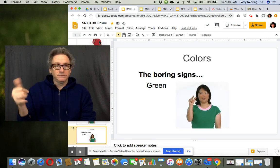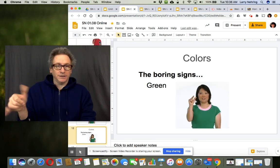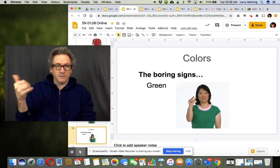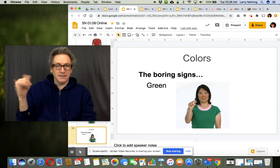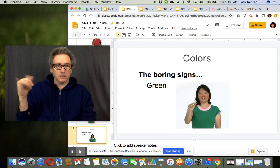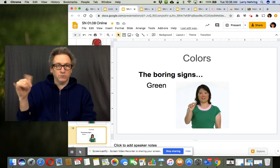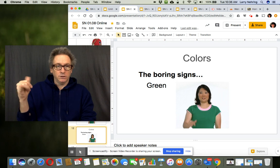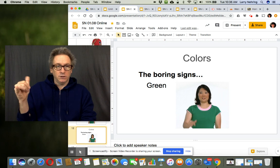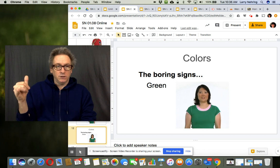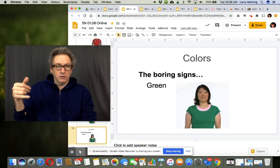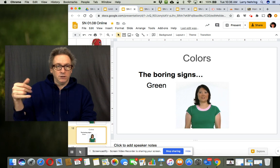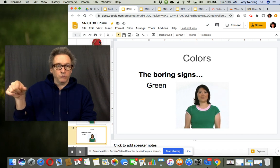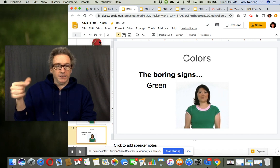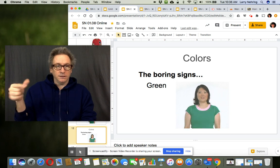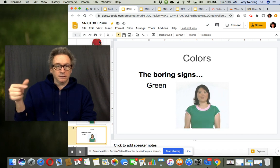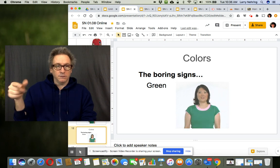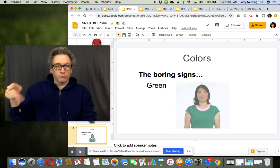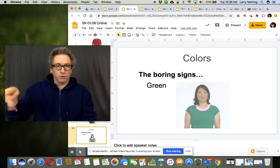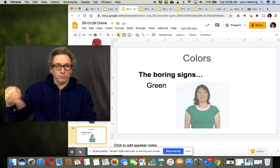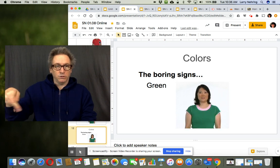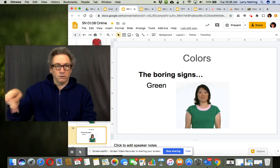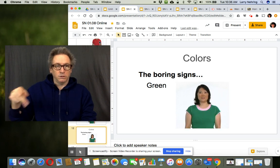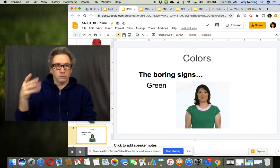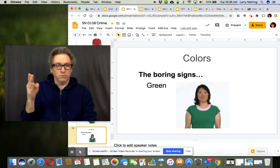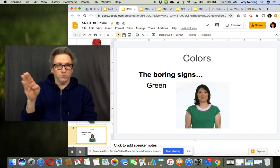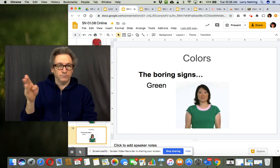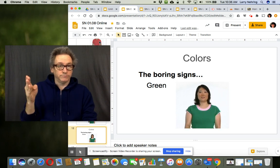loose. Yellow, green, purple.